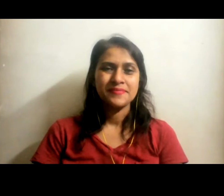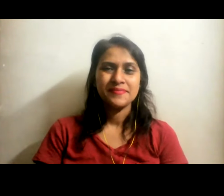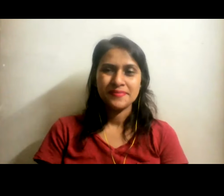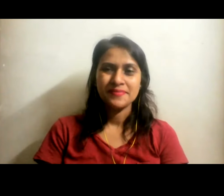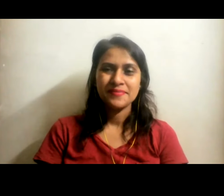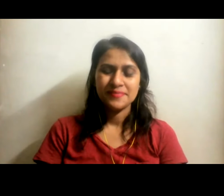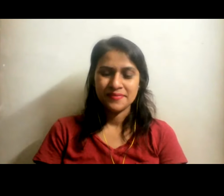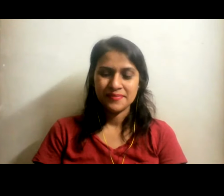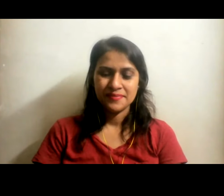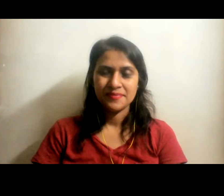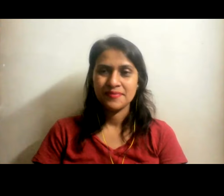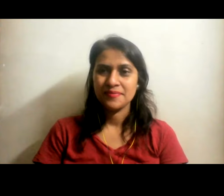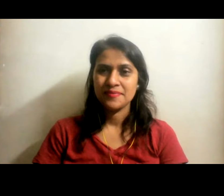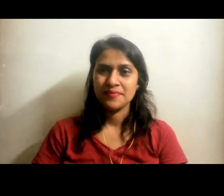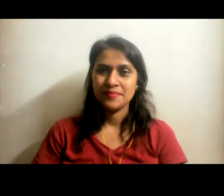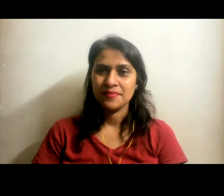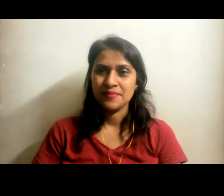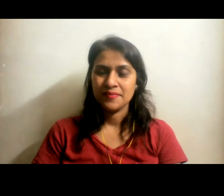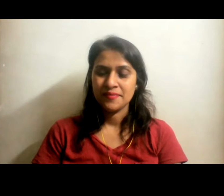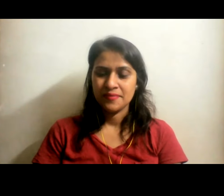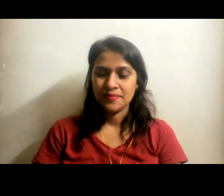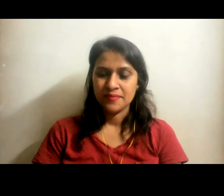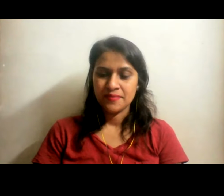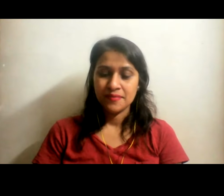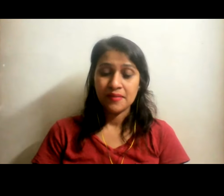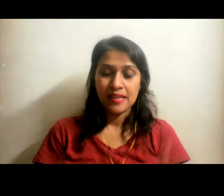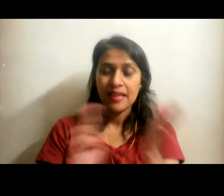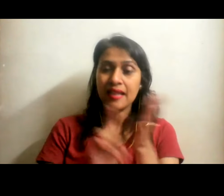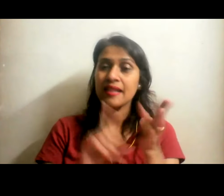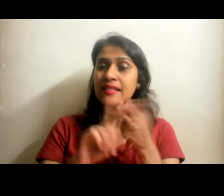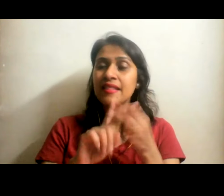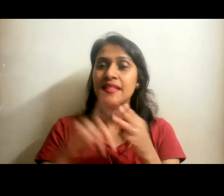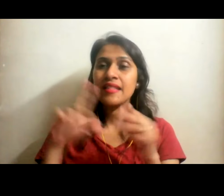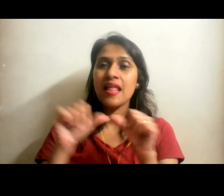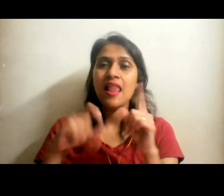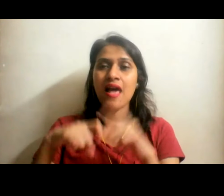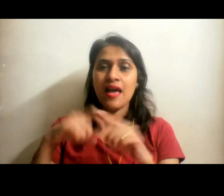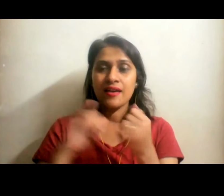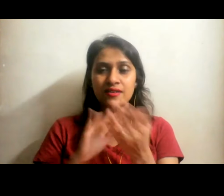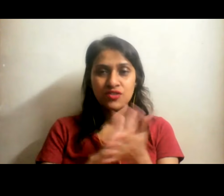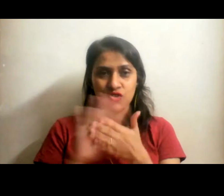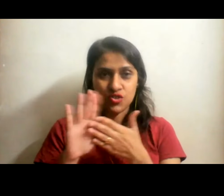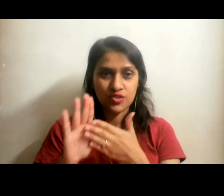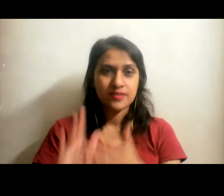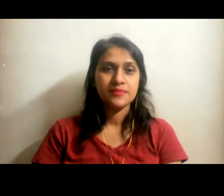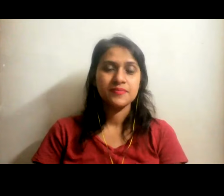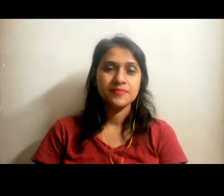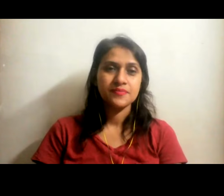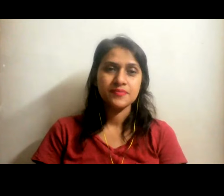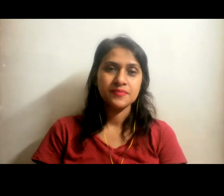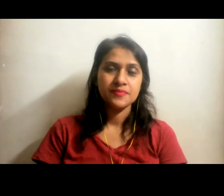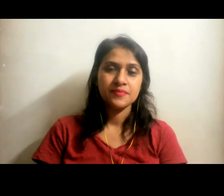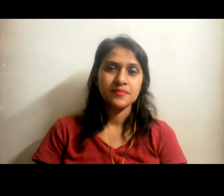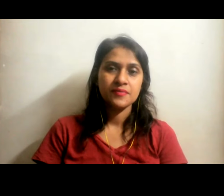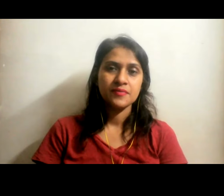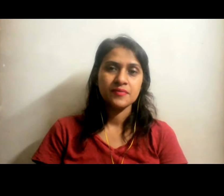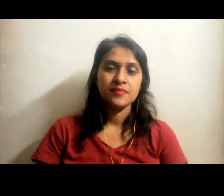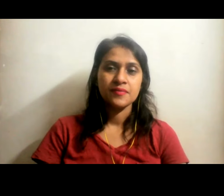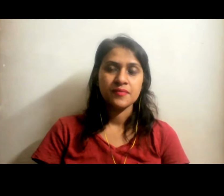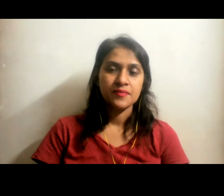you. Nilaksh? Yes, my question was actually according to the there is